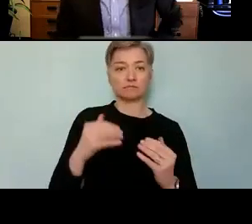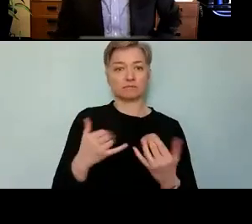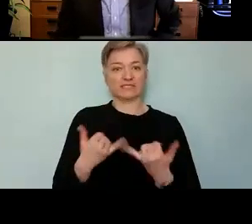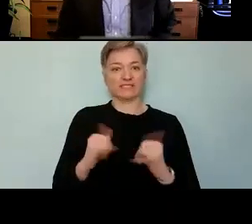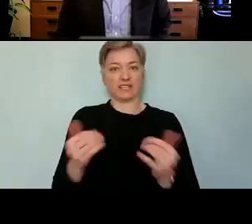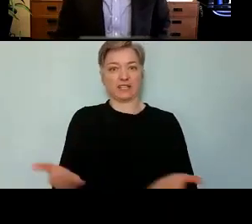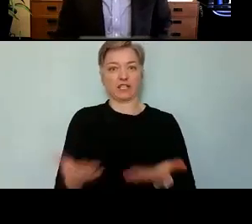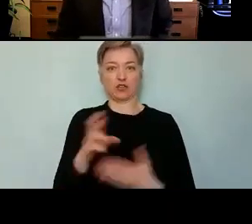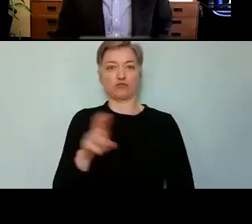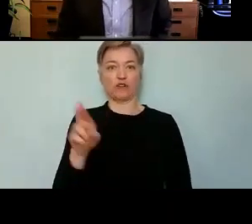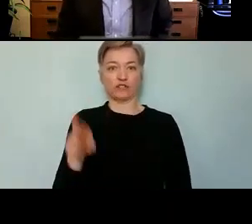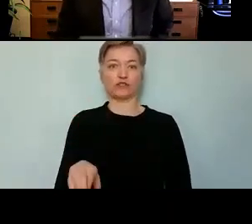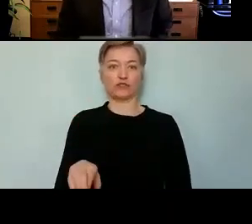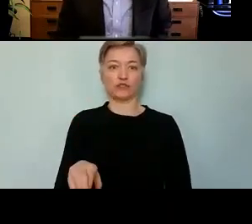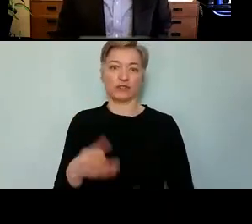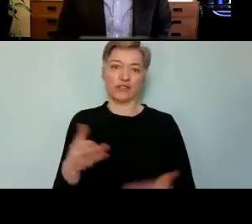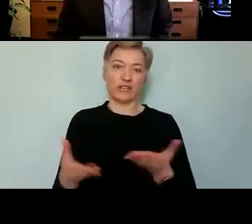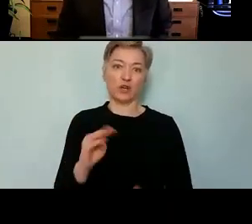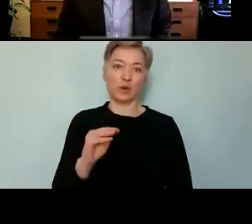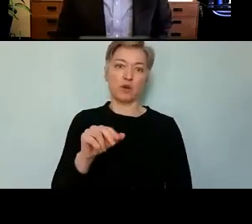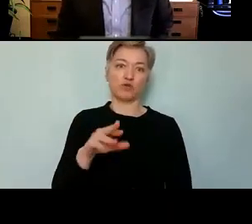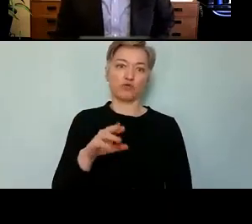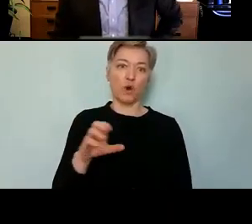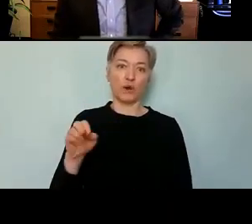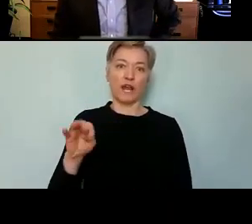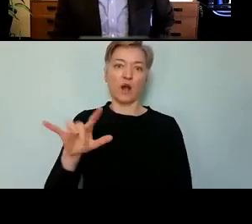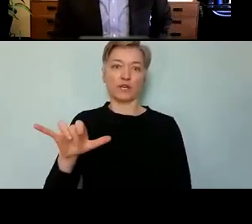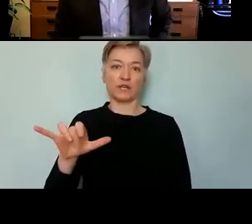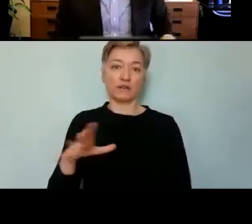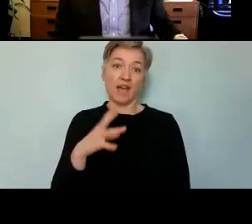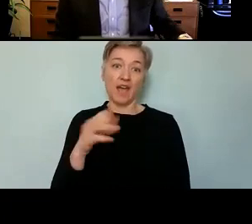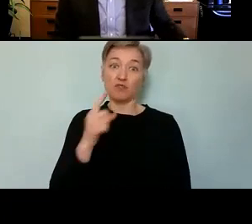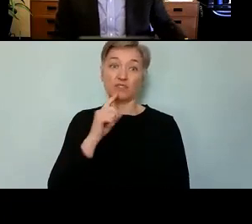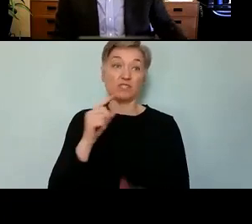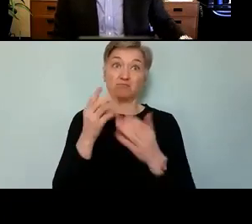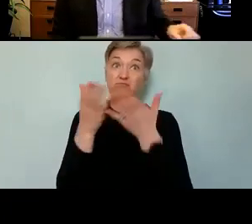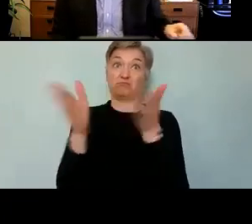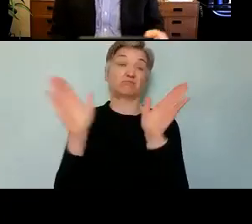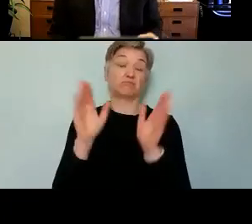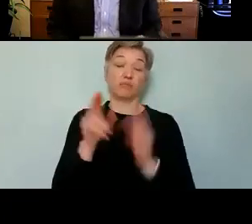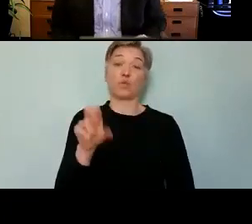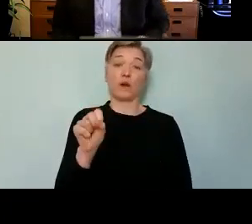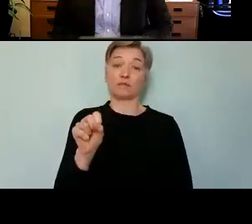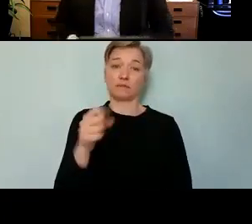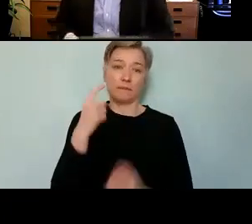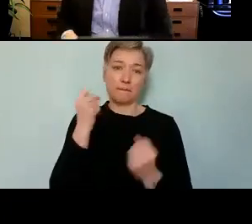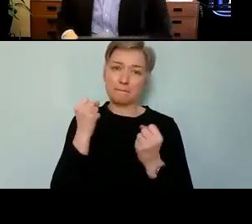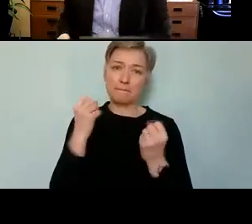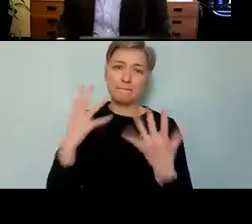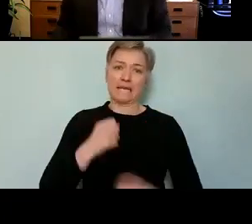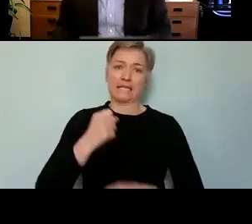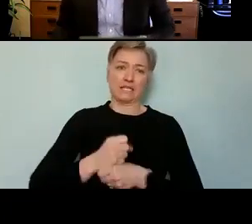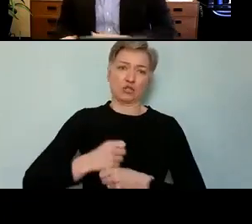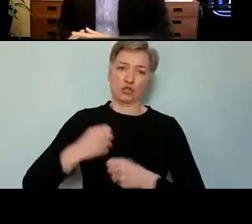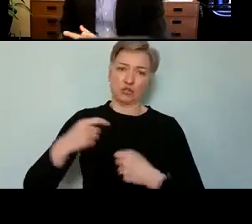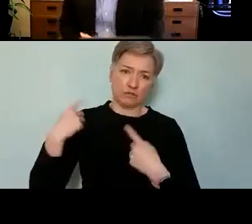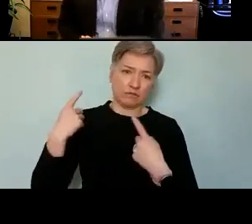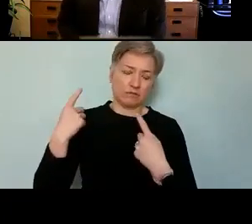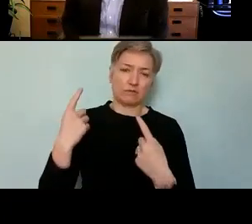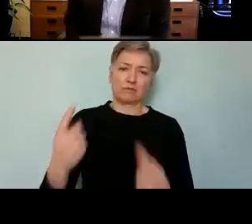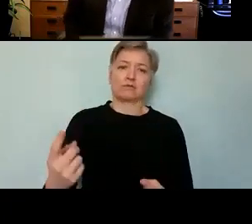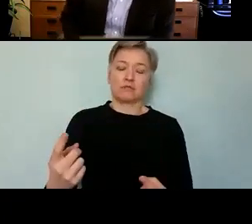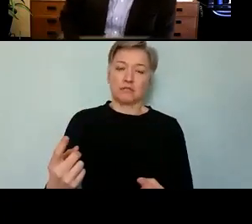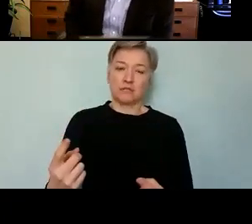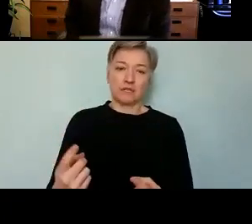in Rochester, here in Monroe County, and indeed across the country for many, many years, far too many. And I think if there's